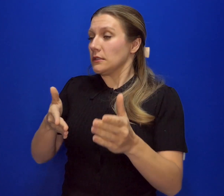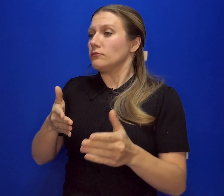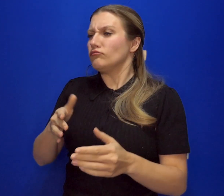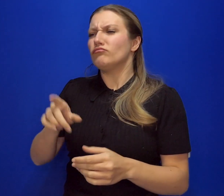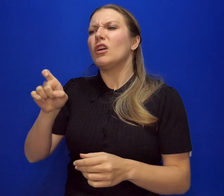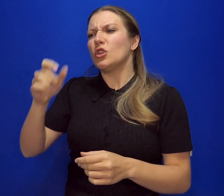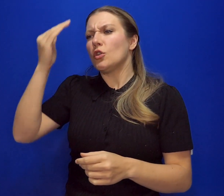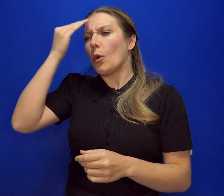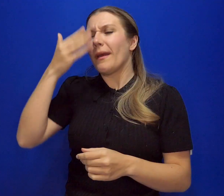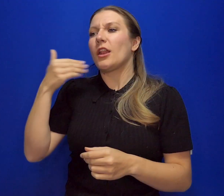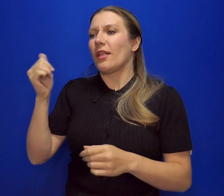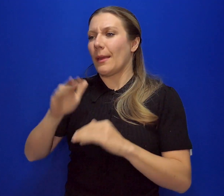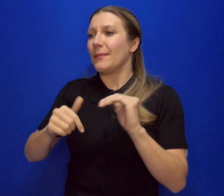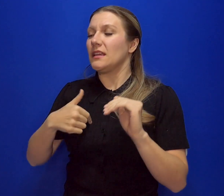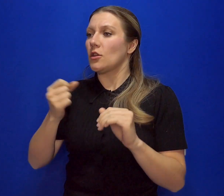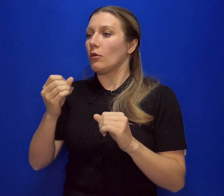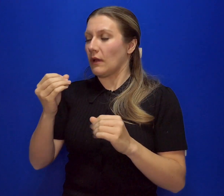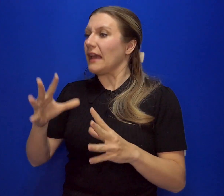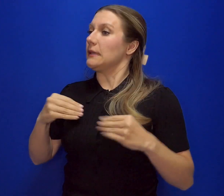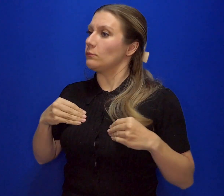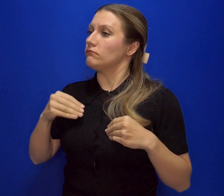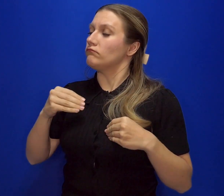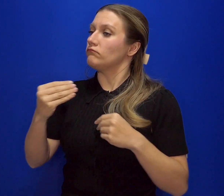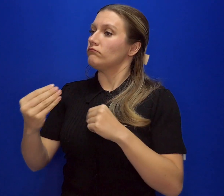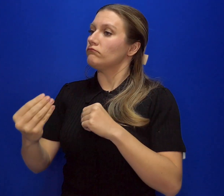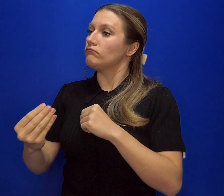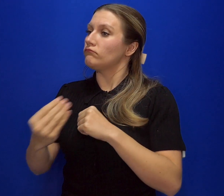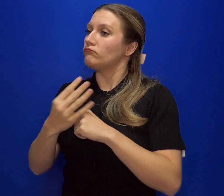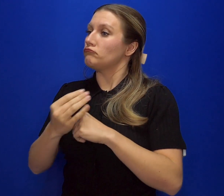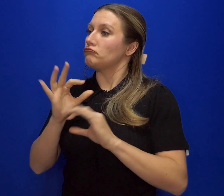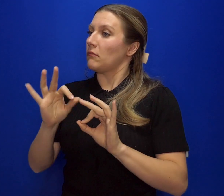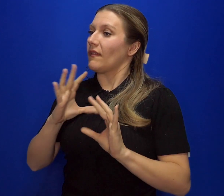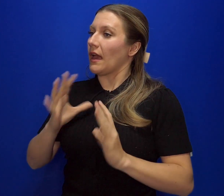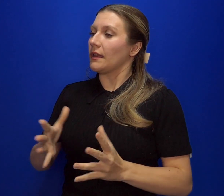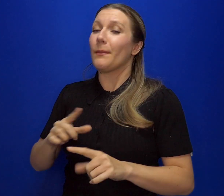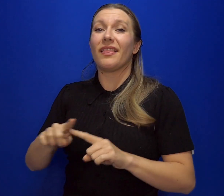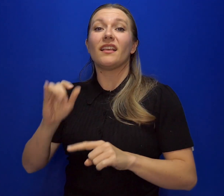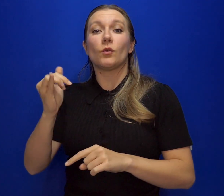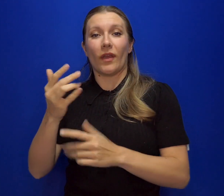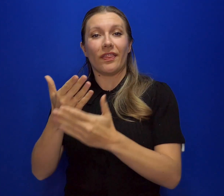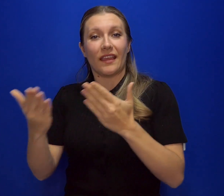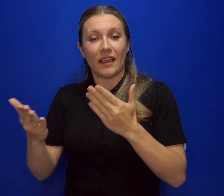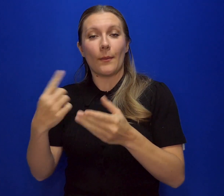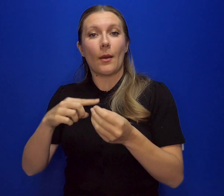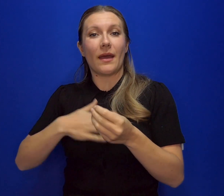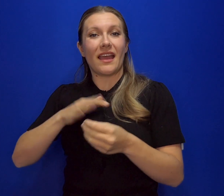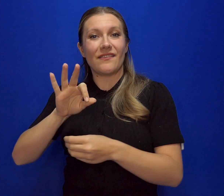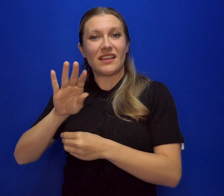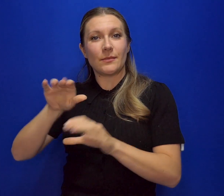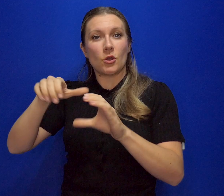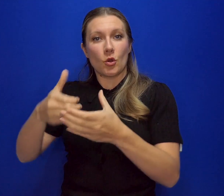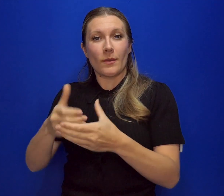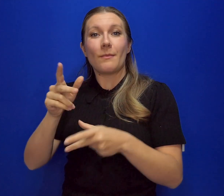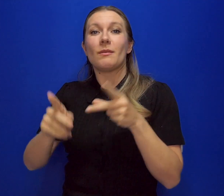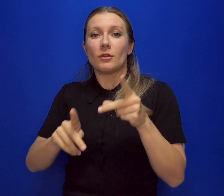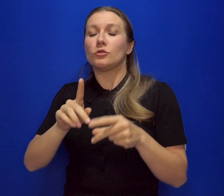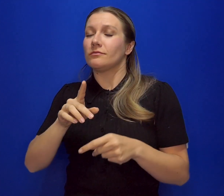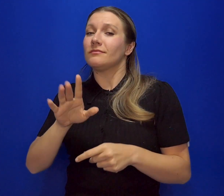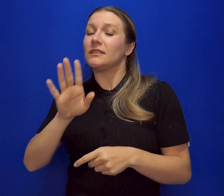I do. And, right. And that is that's one spot where I'm proud of my Facebook group where people do speak up. And so,